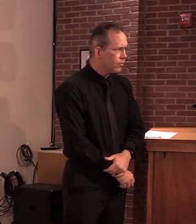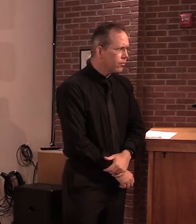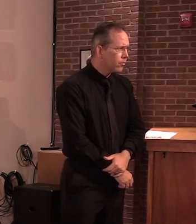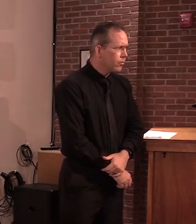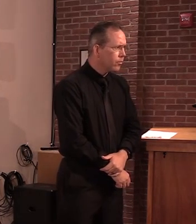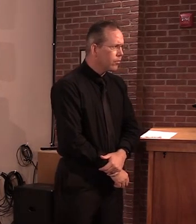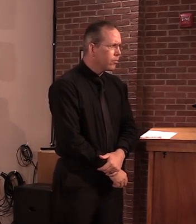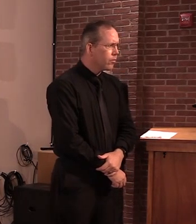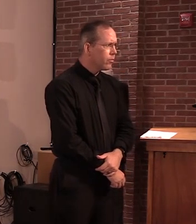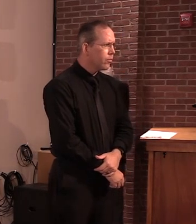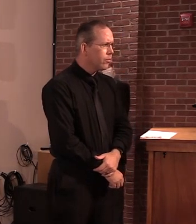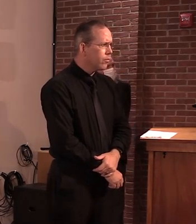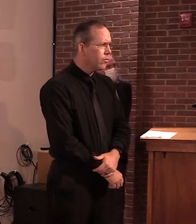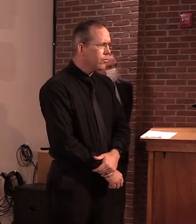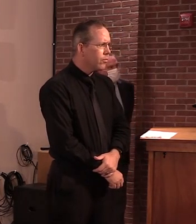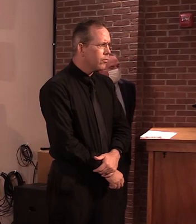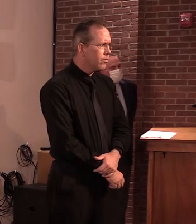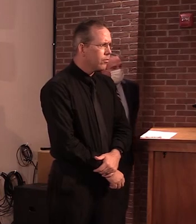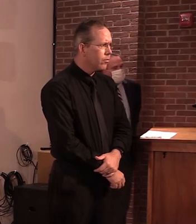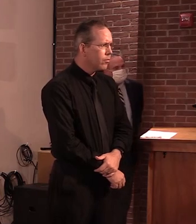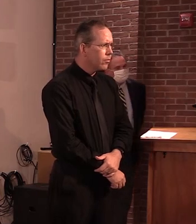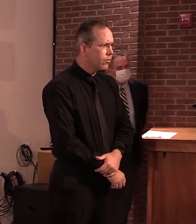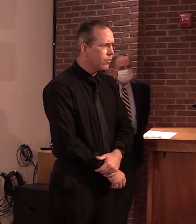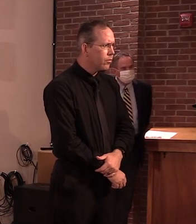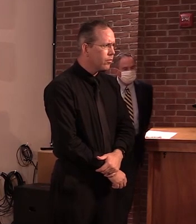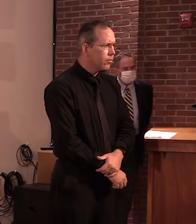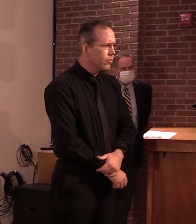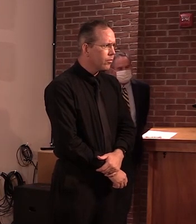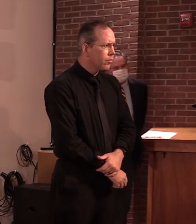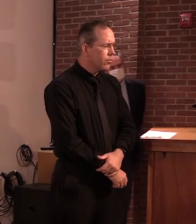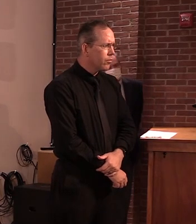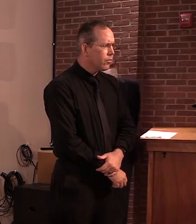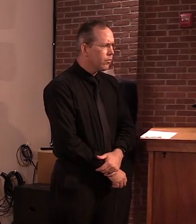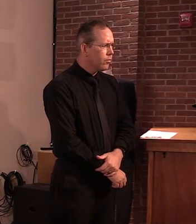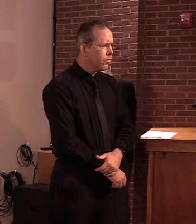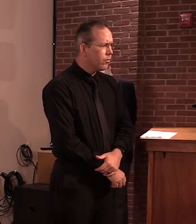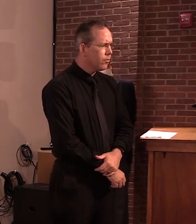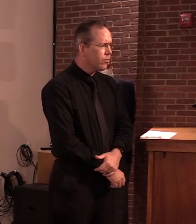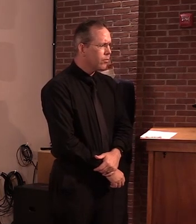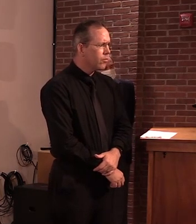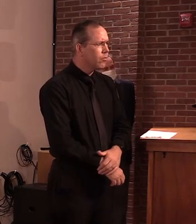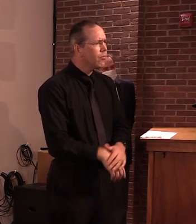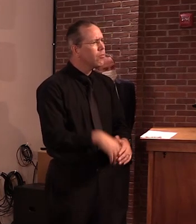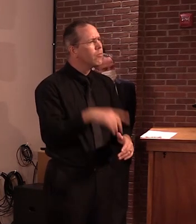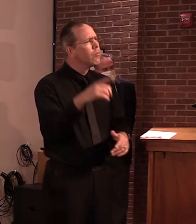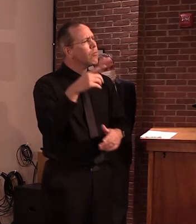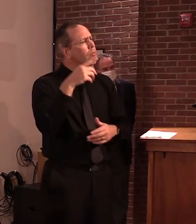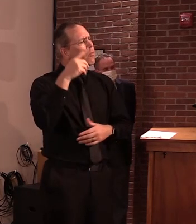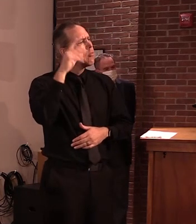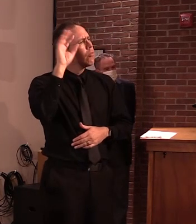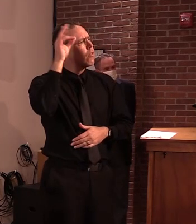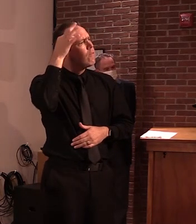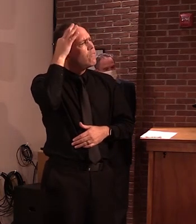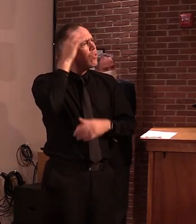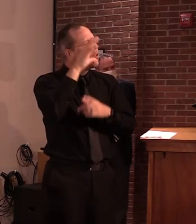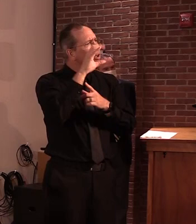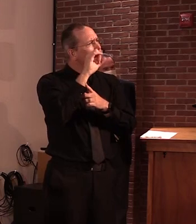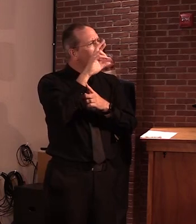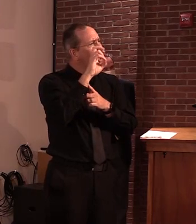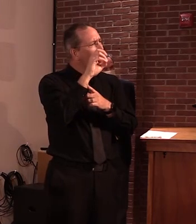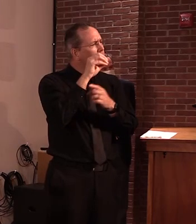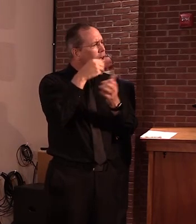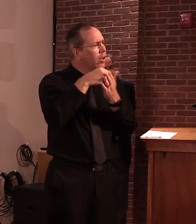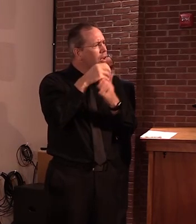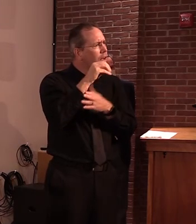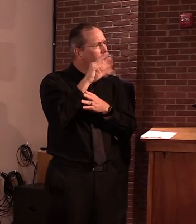my prior colleague had mentioned, the letter from Superintendent Neese had brought up, and Secretary French as well brought up, lack of